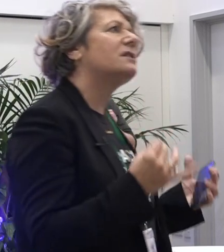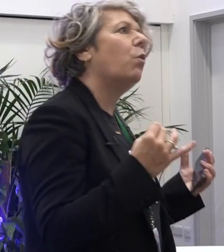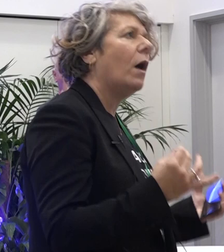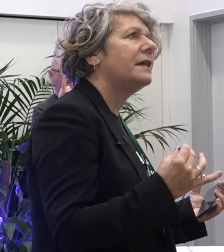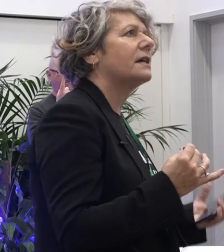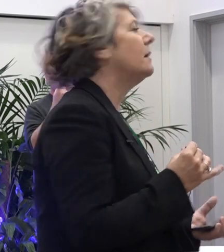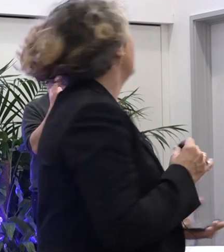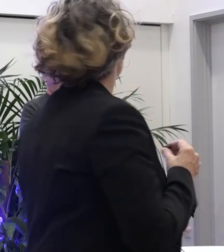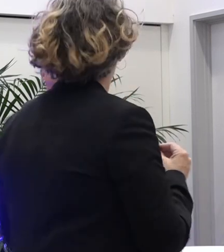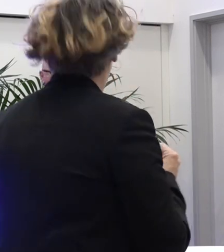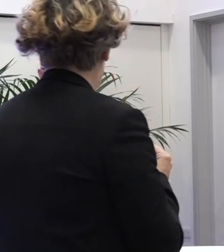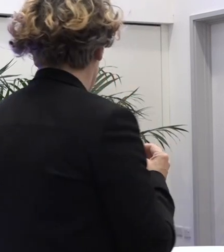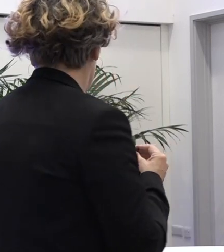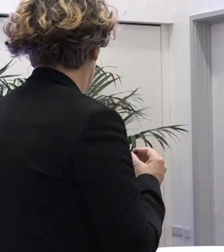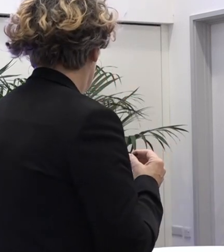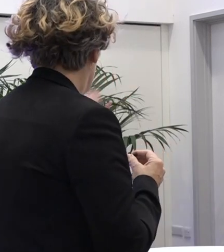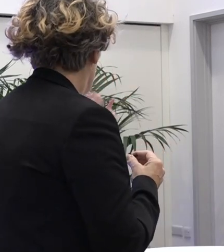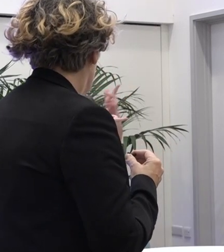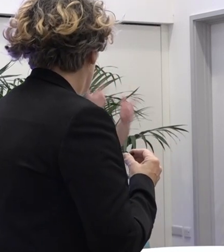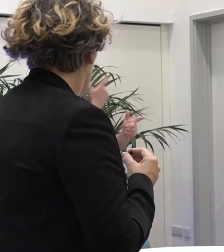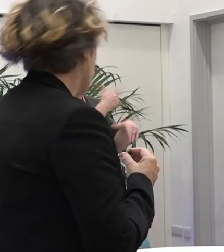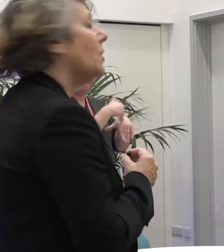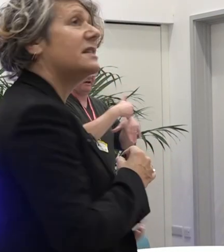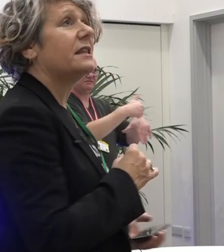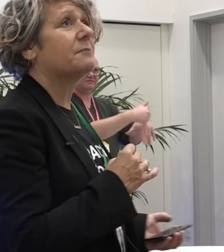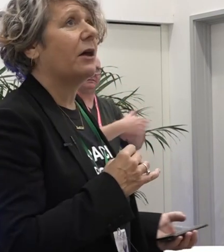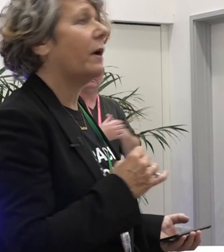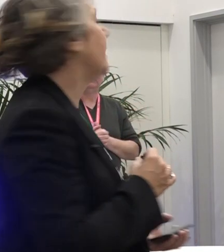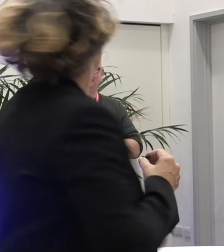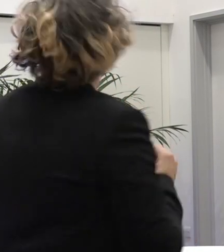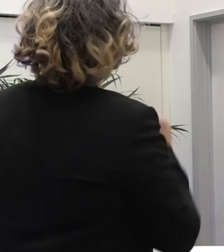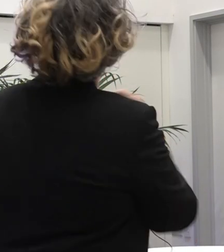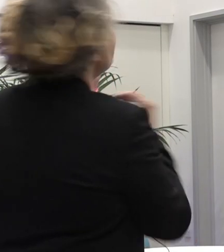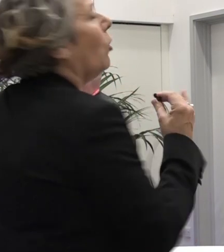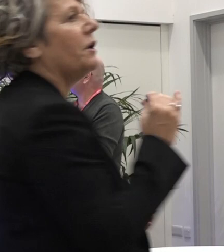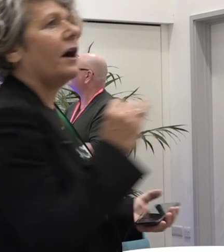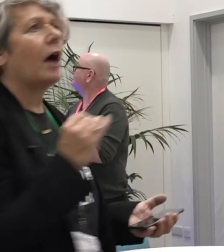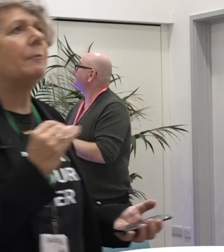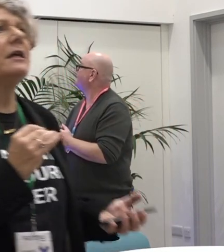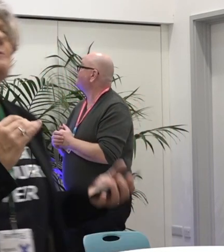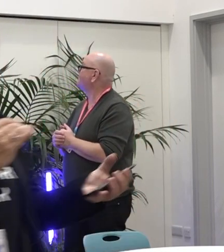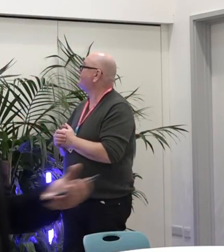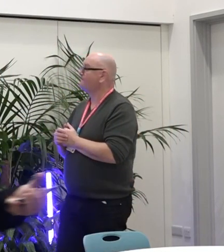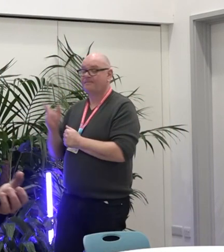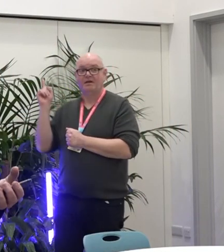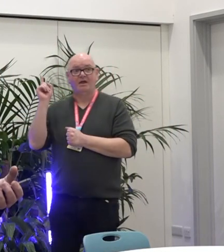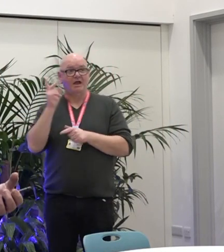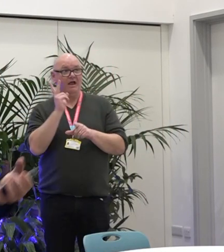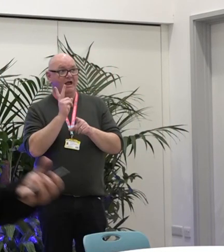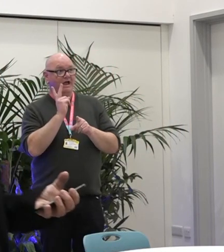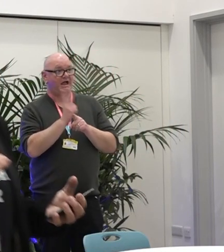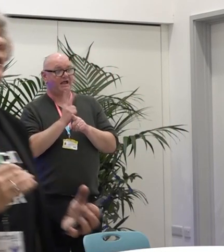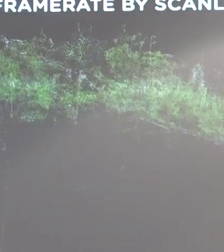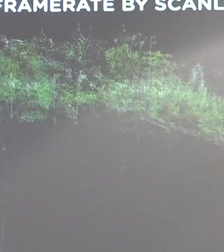also has a wider impact. And go and see this, by the way. This is not one of our companies, but Framerate